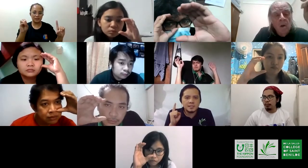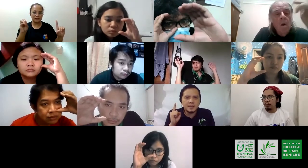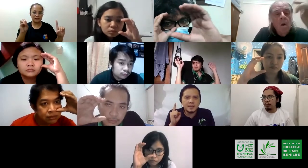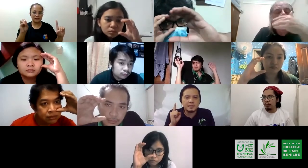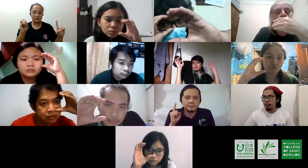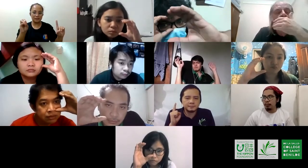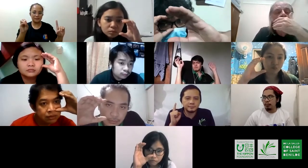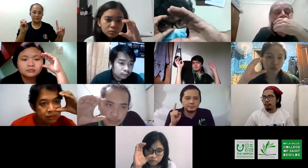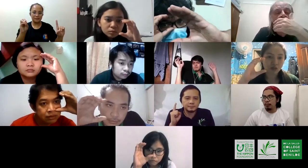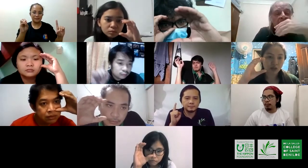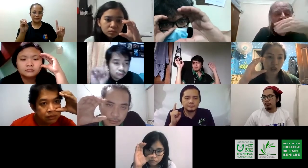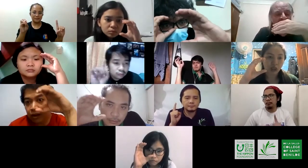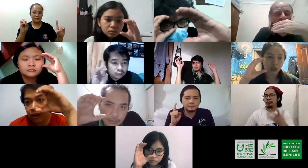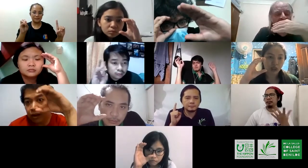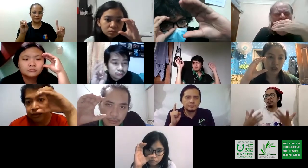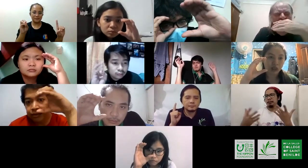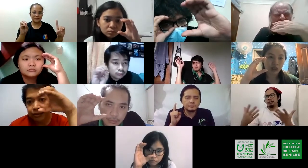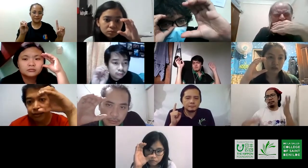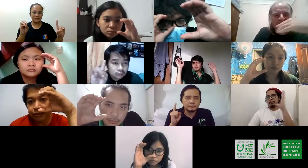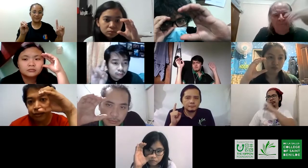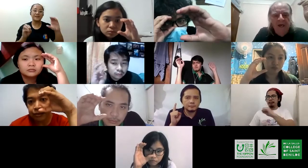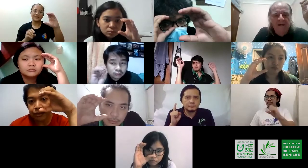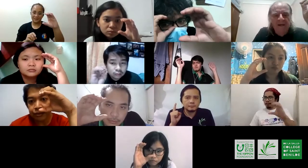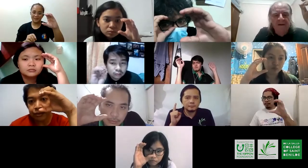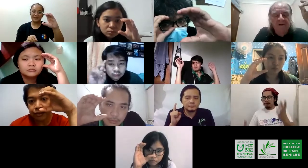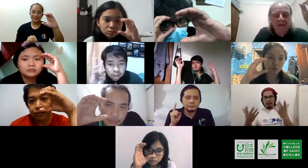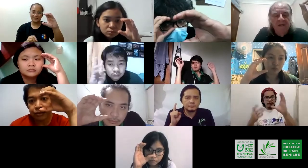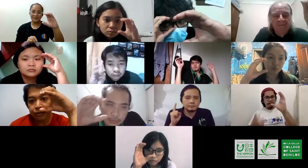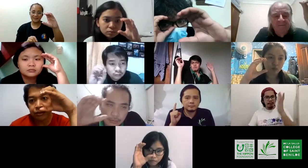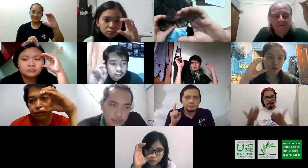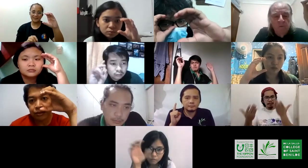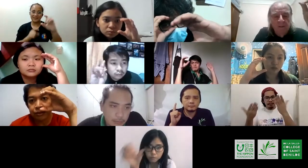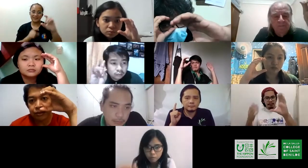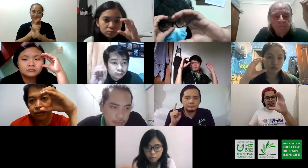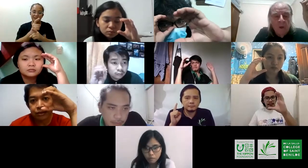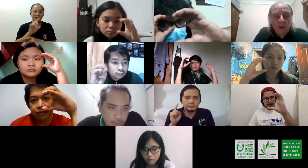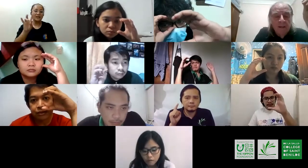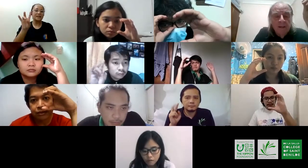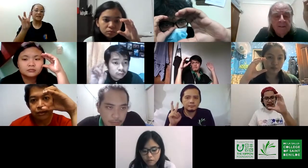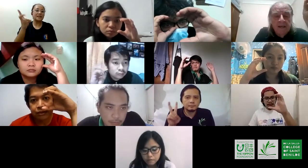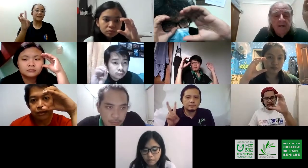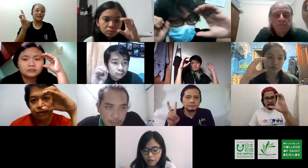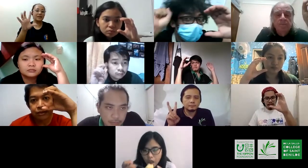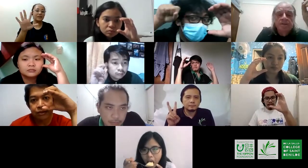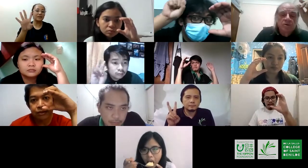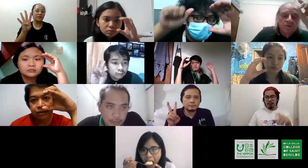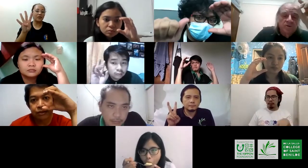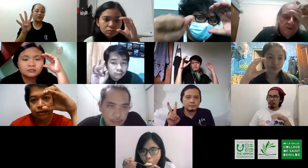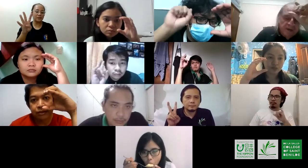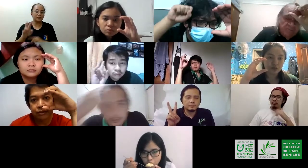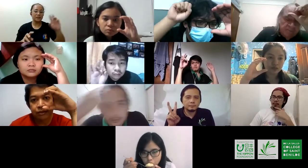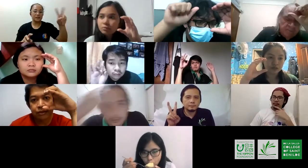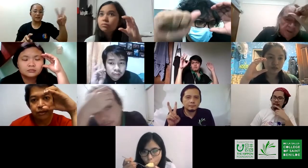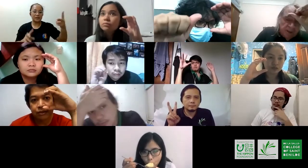C. C, yes, 1754. The second public school for deaf people in the world